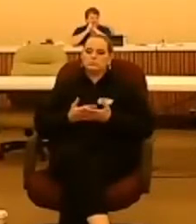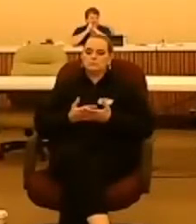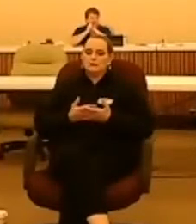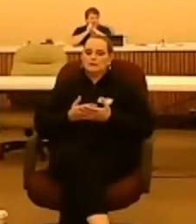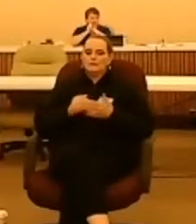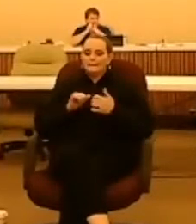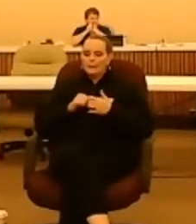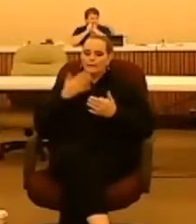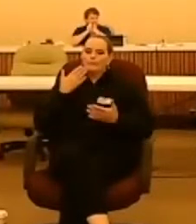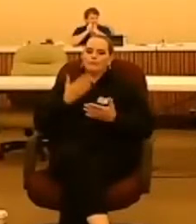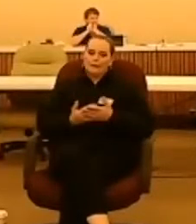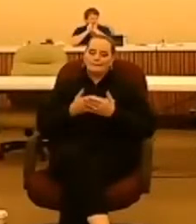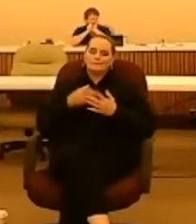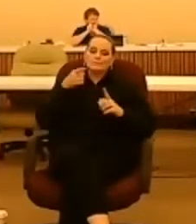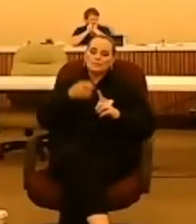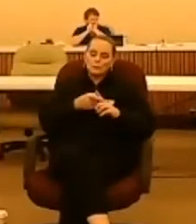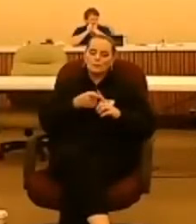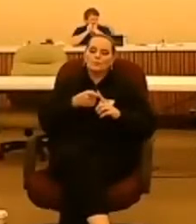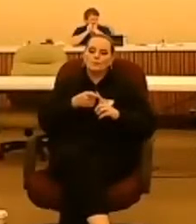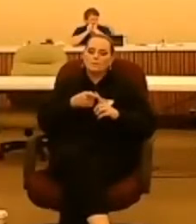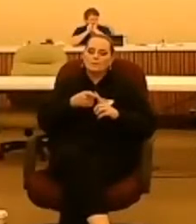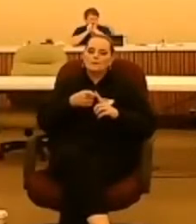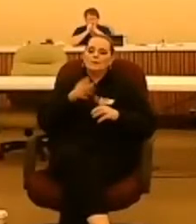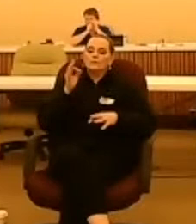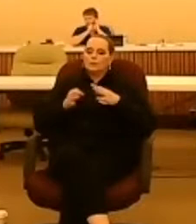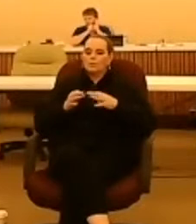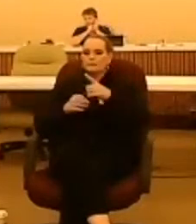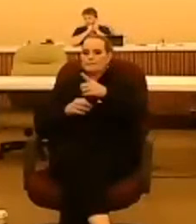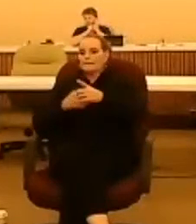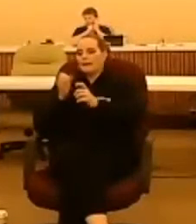gets to the court. Right. Okay. That makes sense.